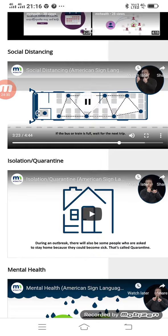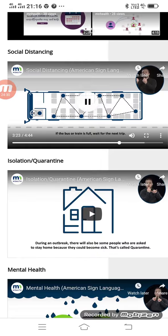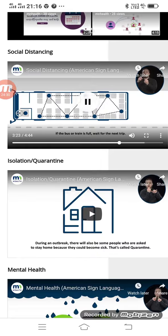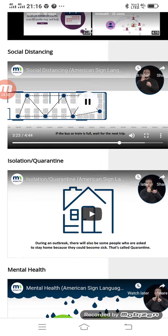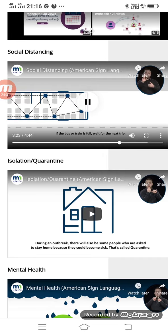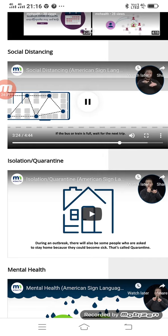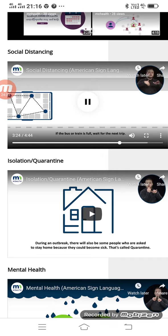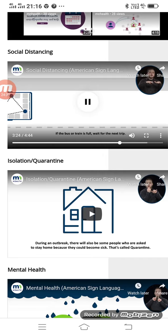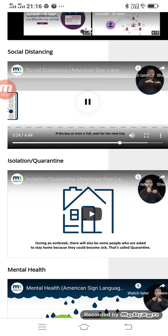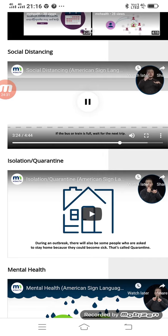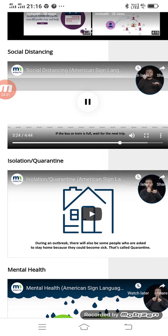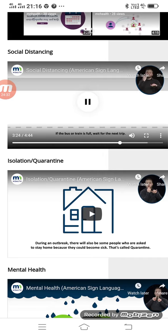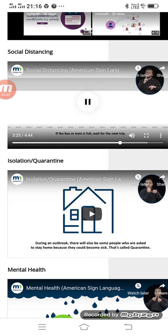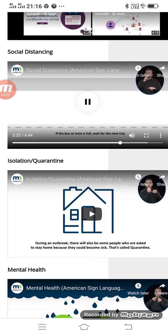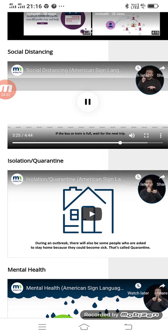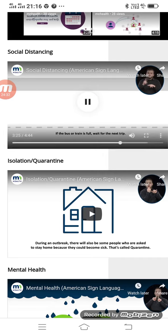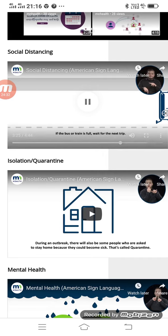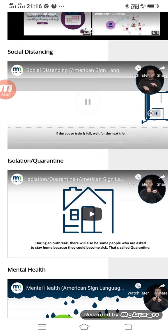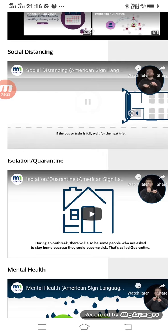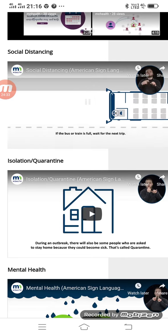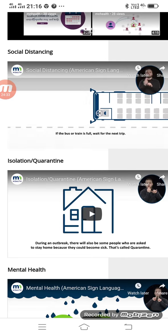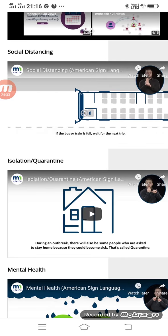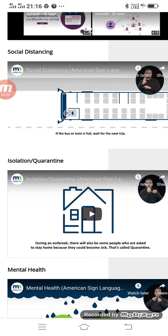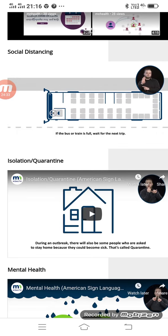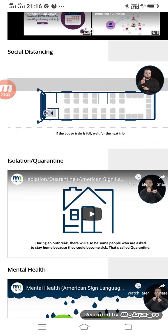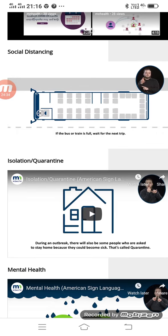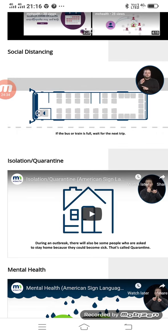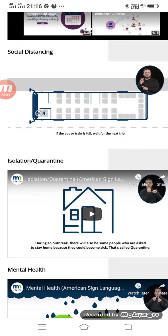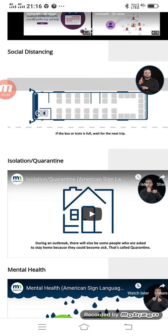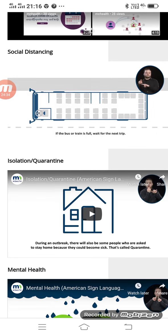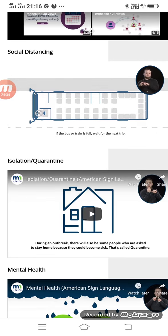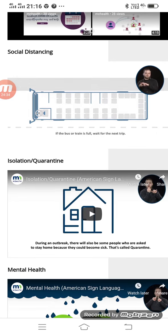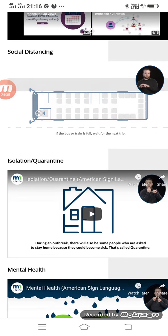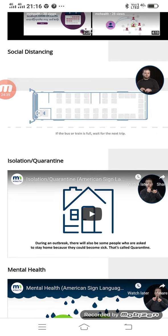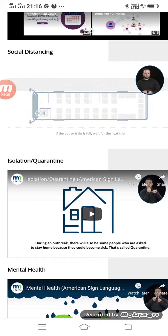If the bus or train is full, wait for the next trip.